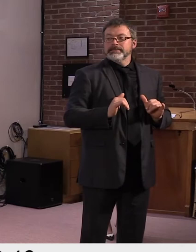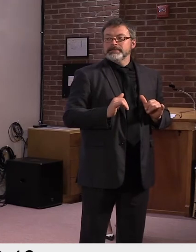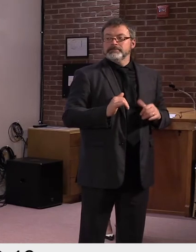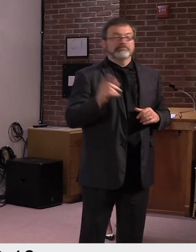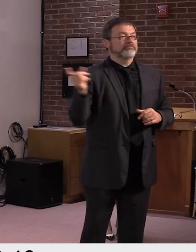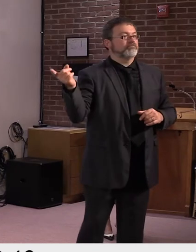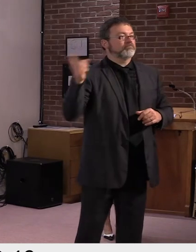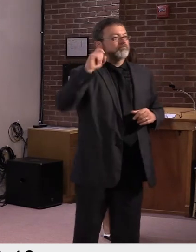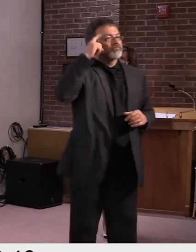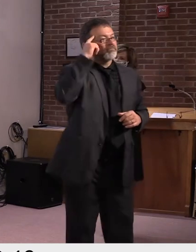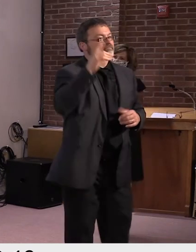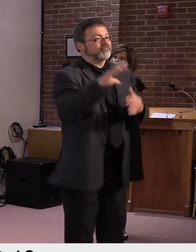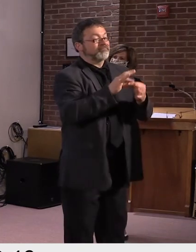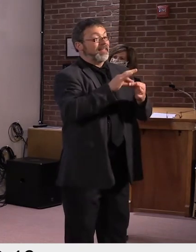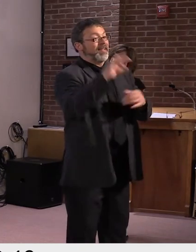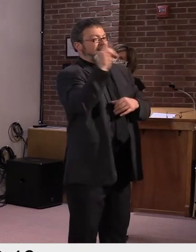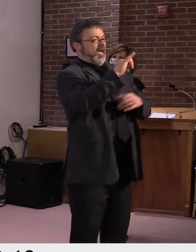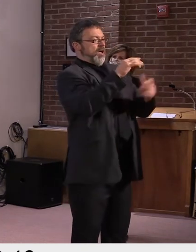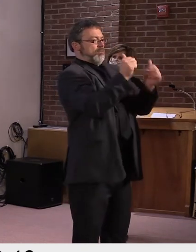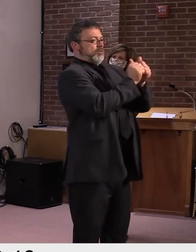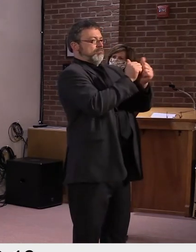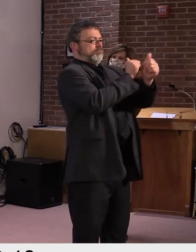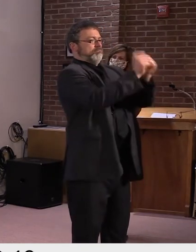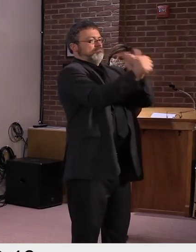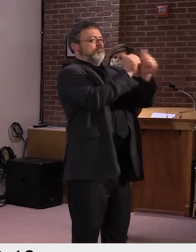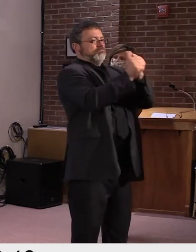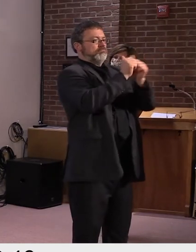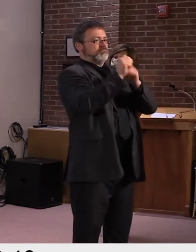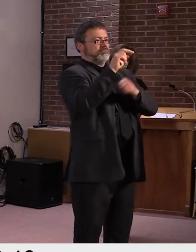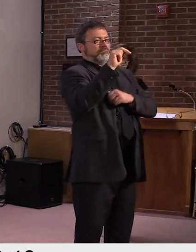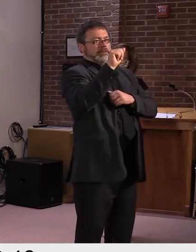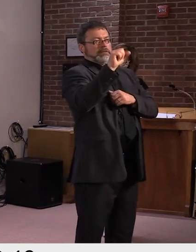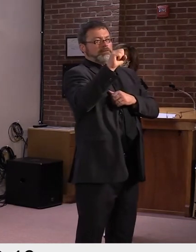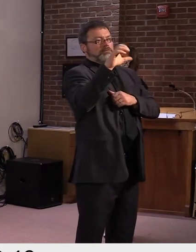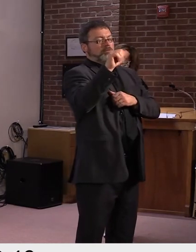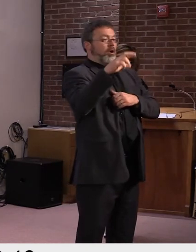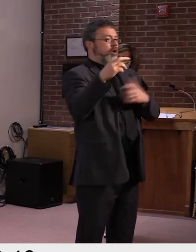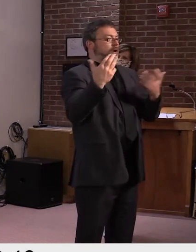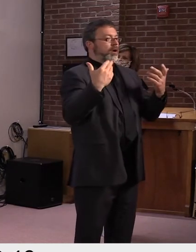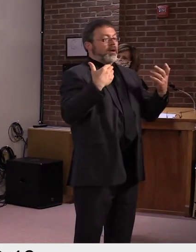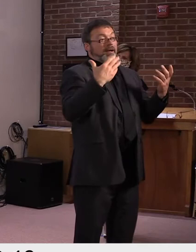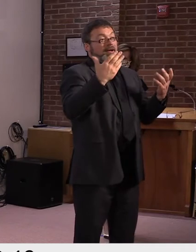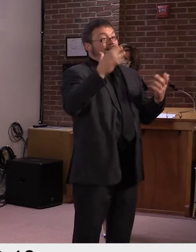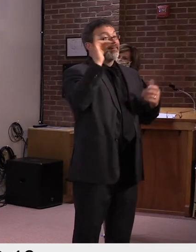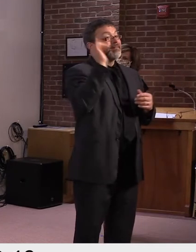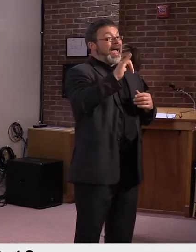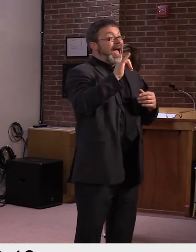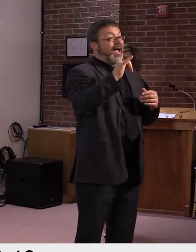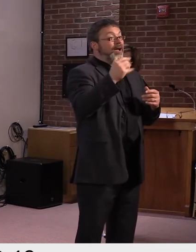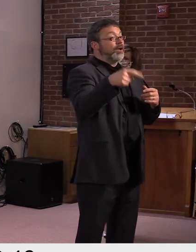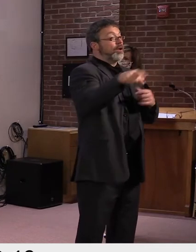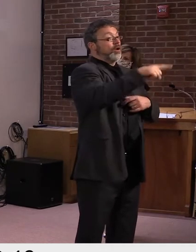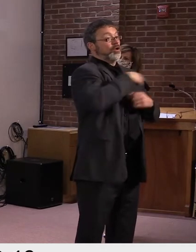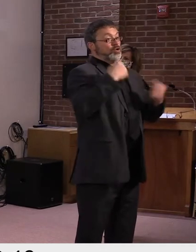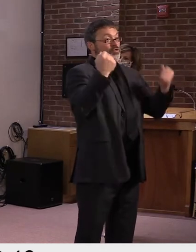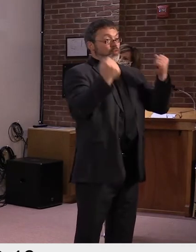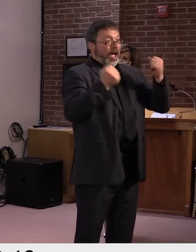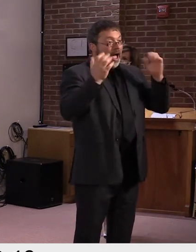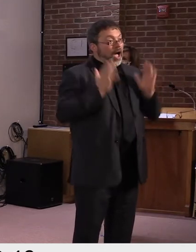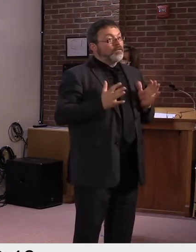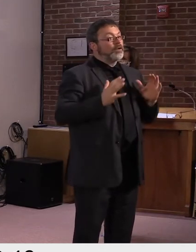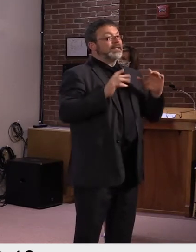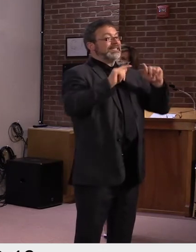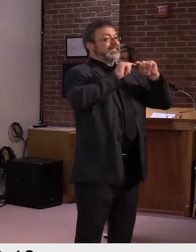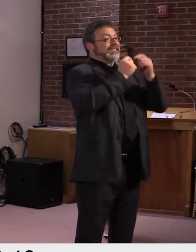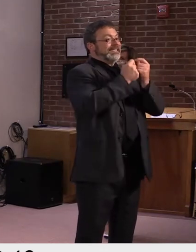NASCAR drivers, teams in unison, pushing the car of the only